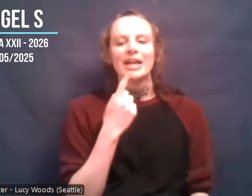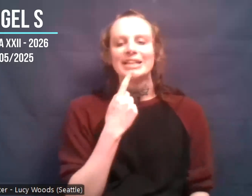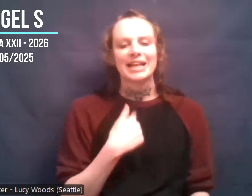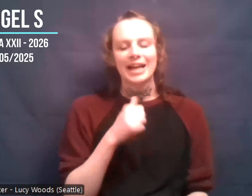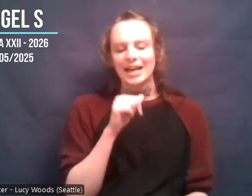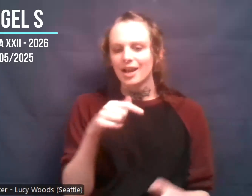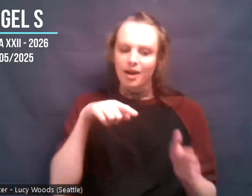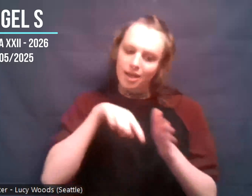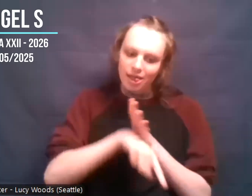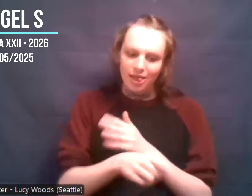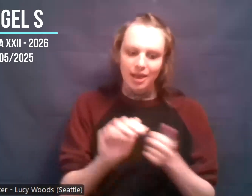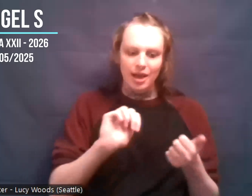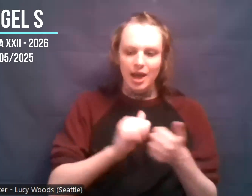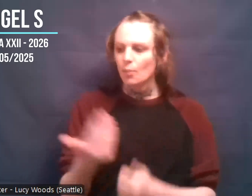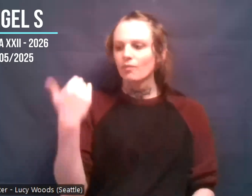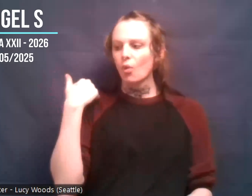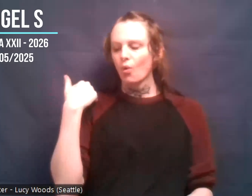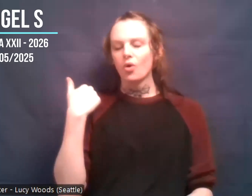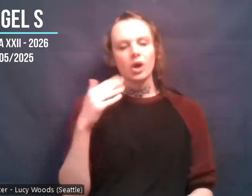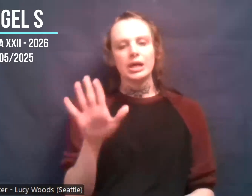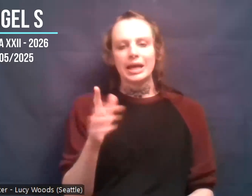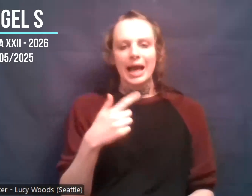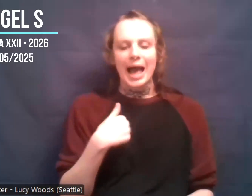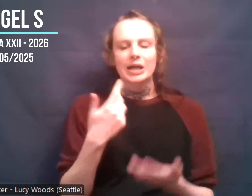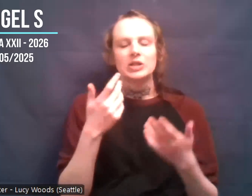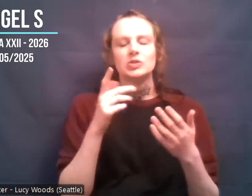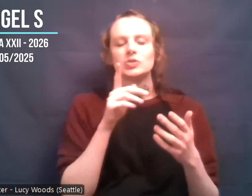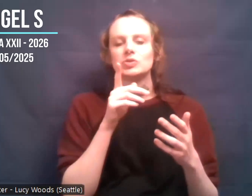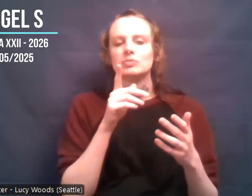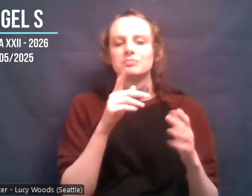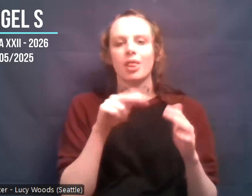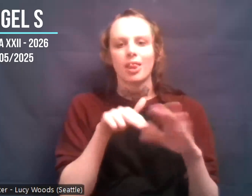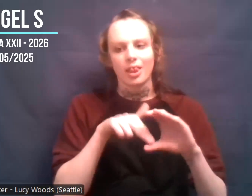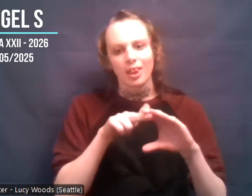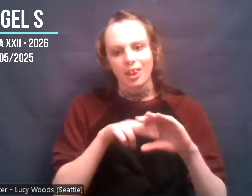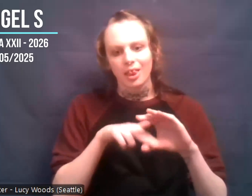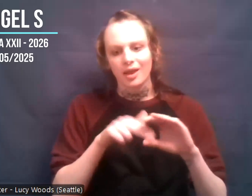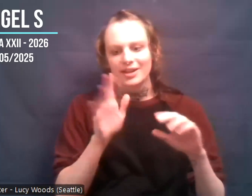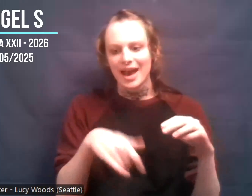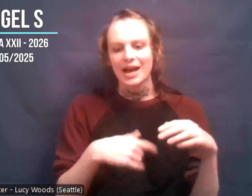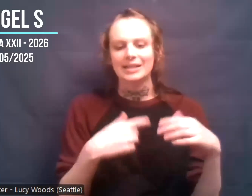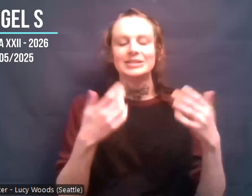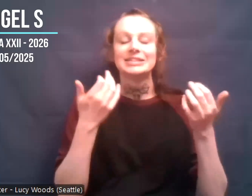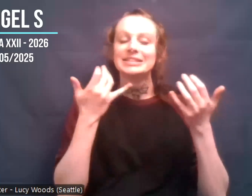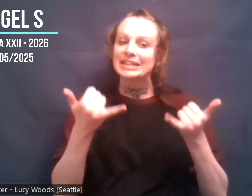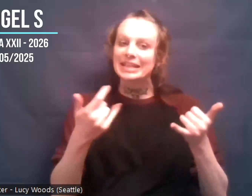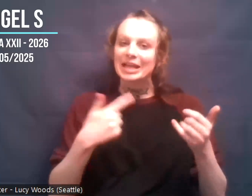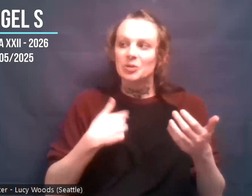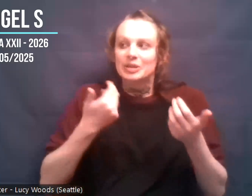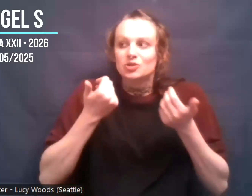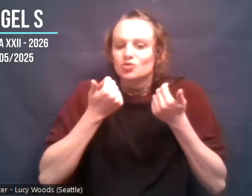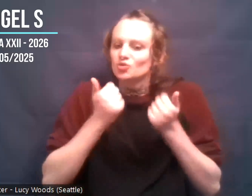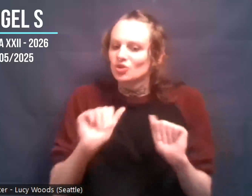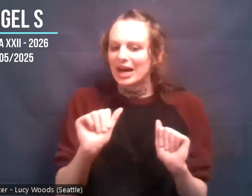the things that were. So I'm going to really focus my time and try not to do that tonight. Um,